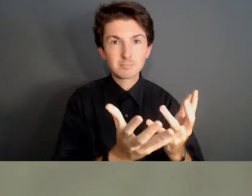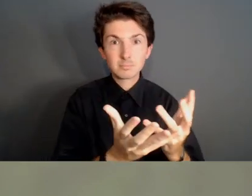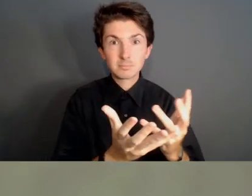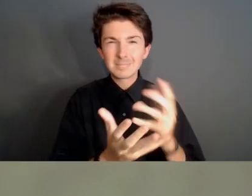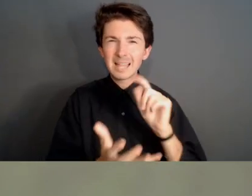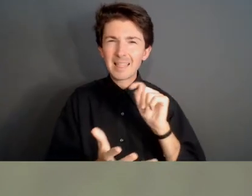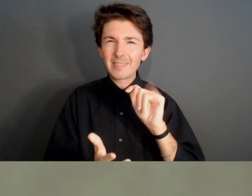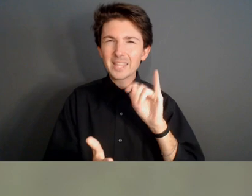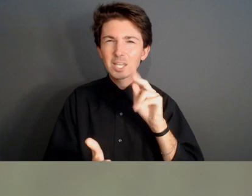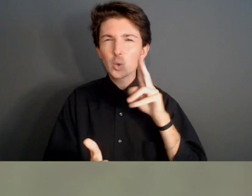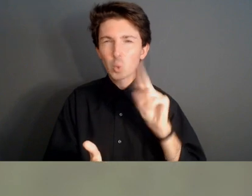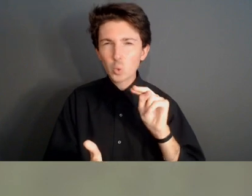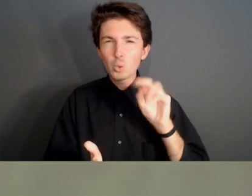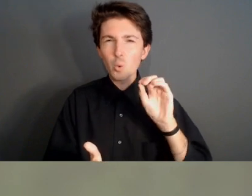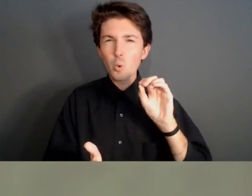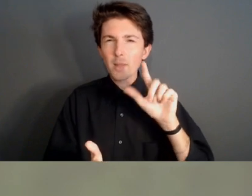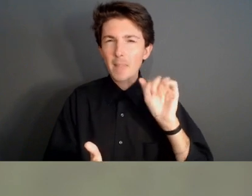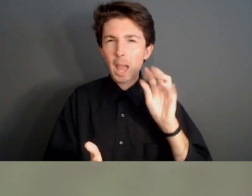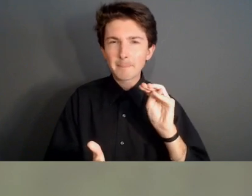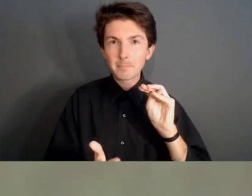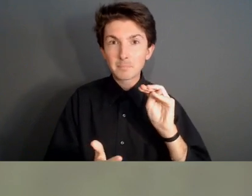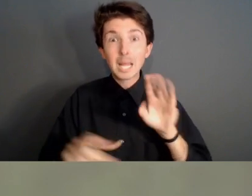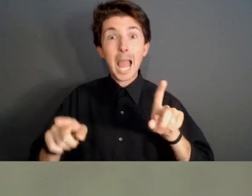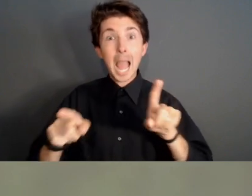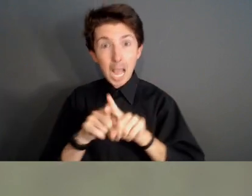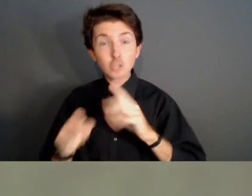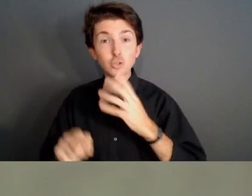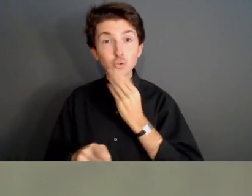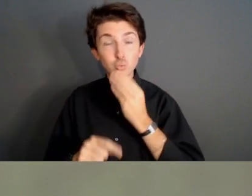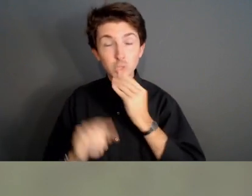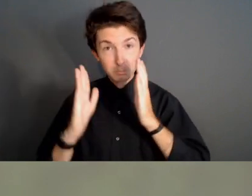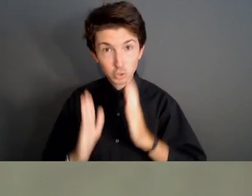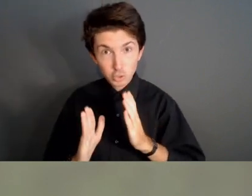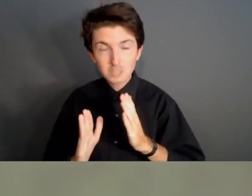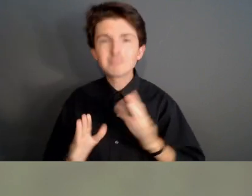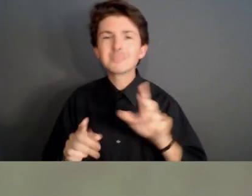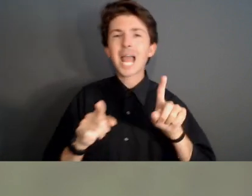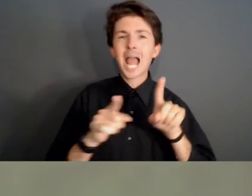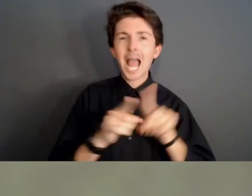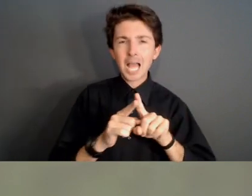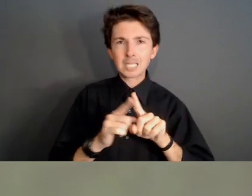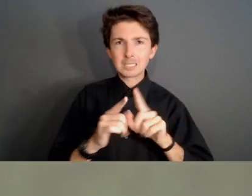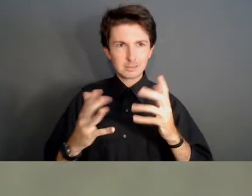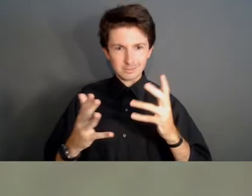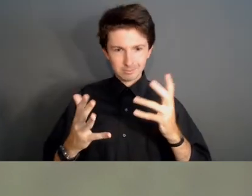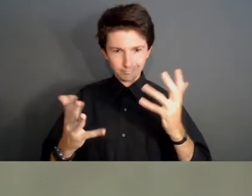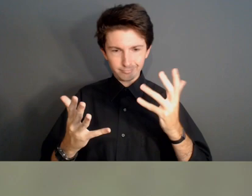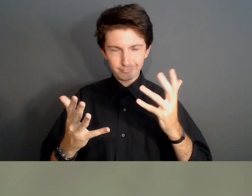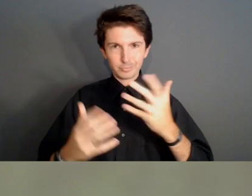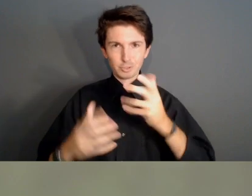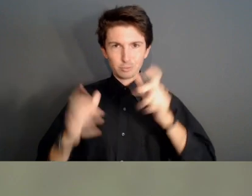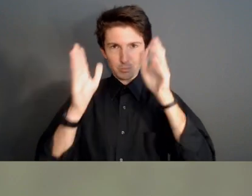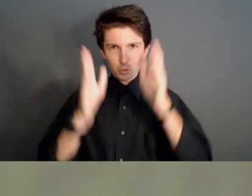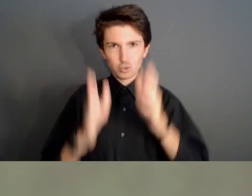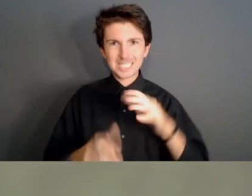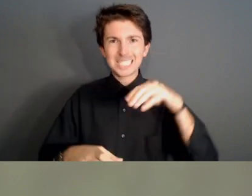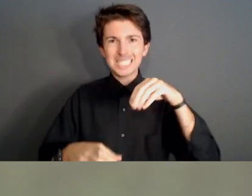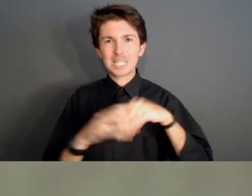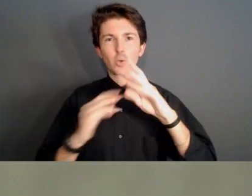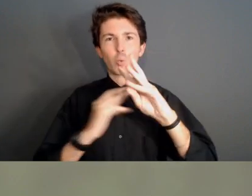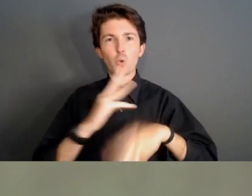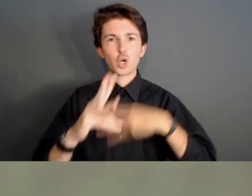what Tikkun Olam is, not only as a Jew, but as a person who lives in the world, who